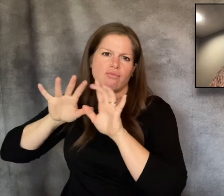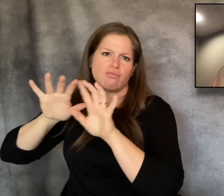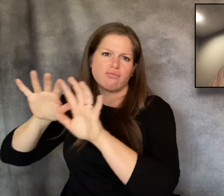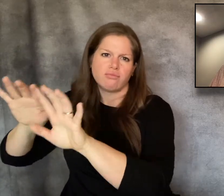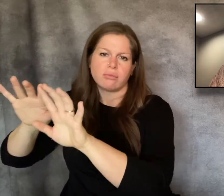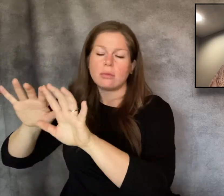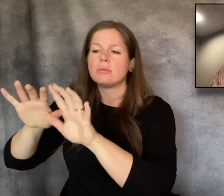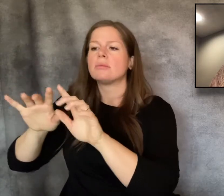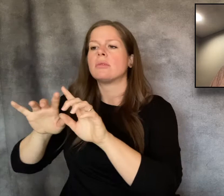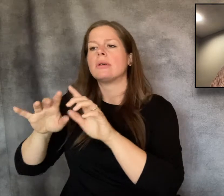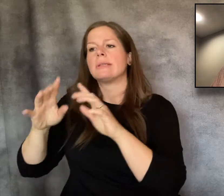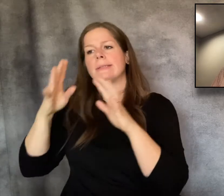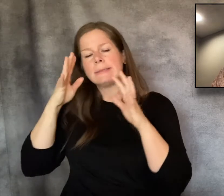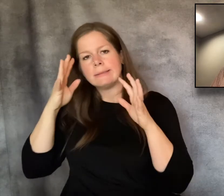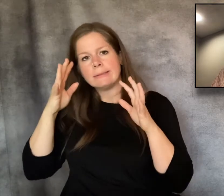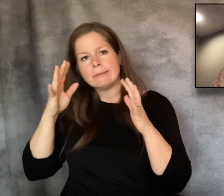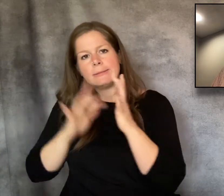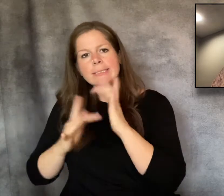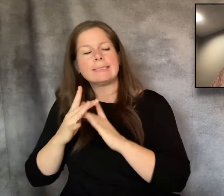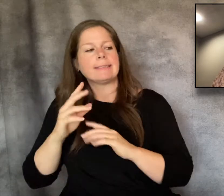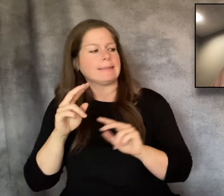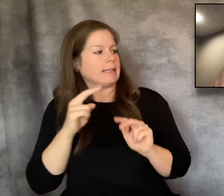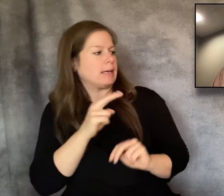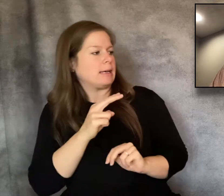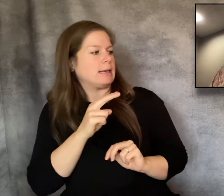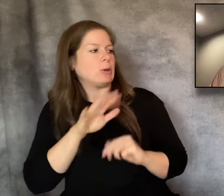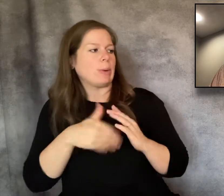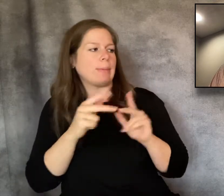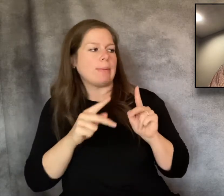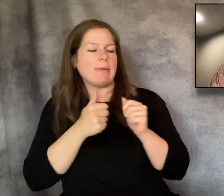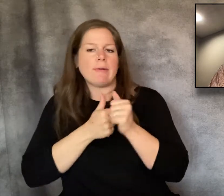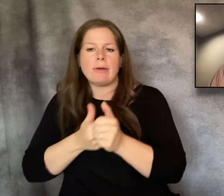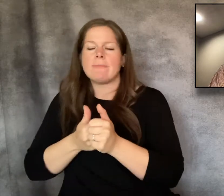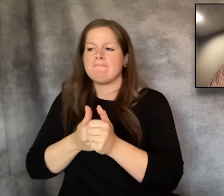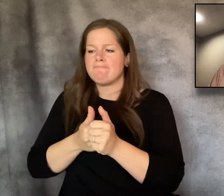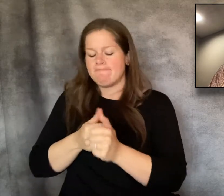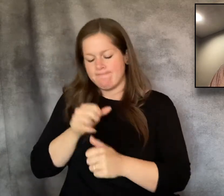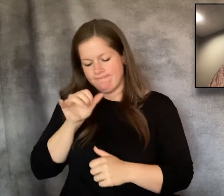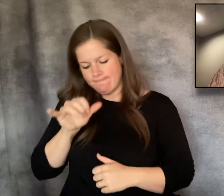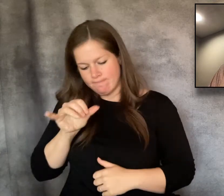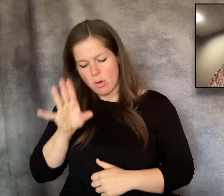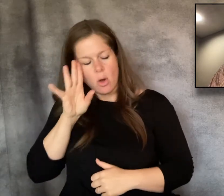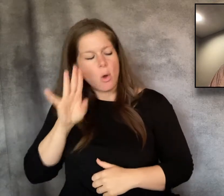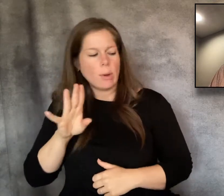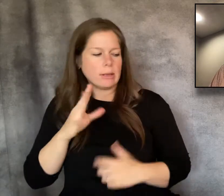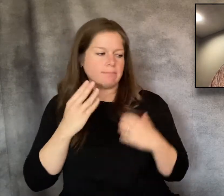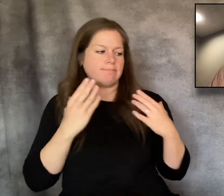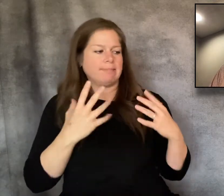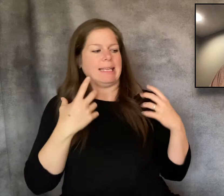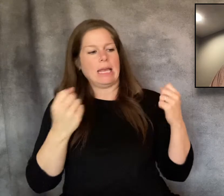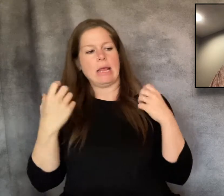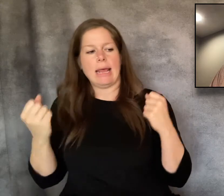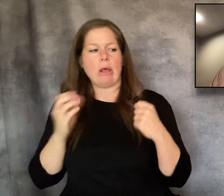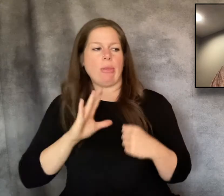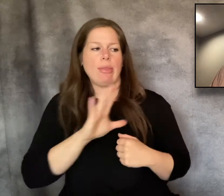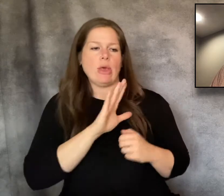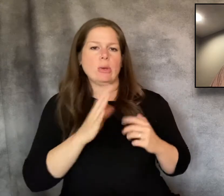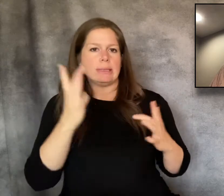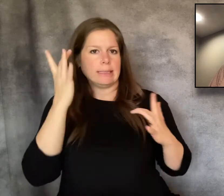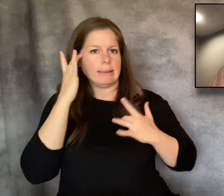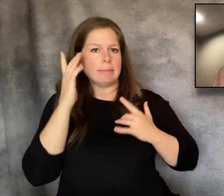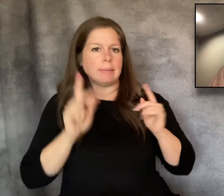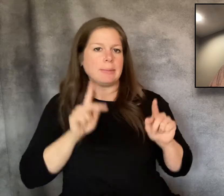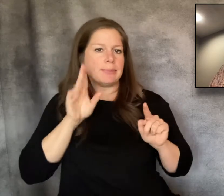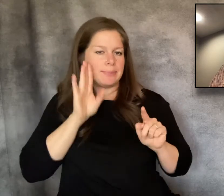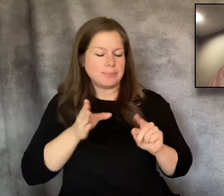sick. So, in some of our eyes, at times in our life, we feel God doesn't care. Things aren't going our way. The world seems to